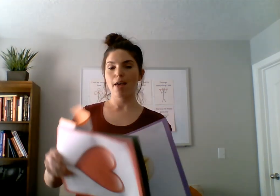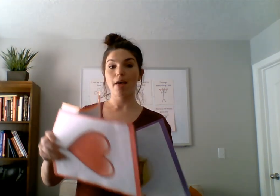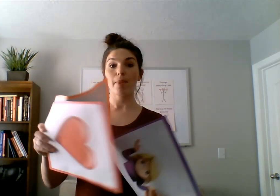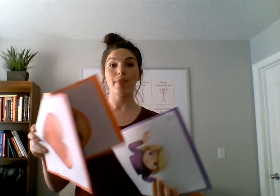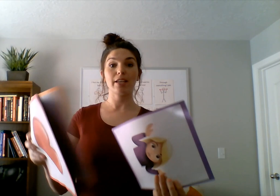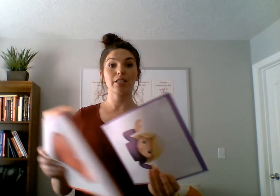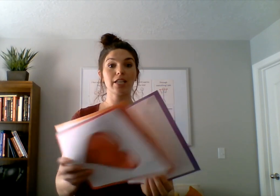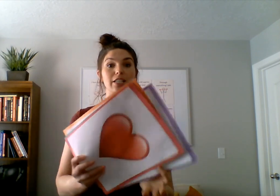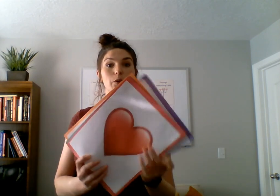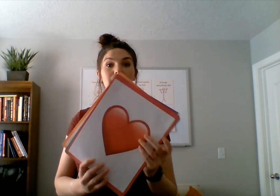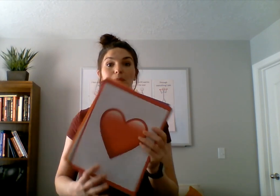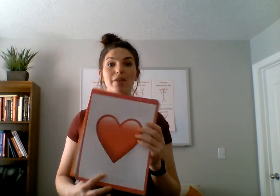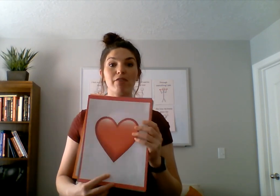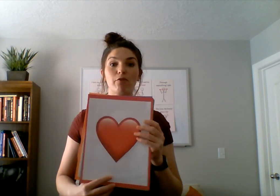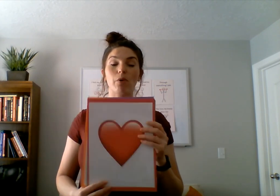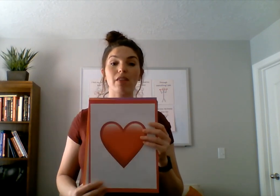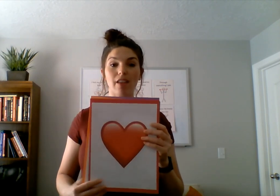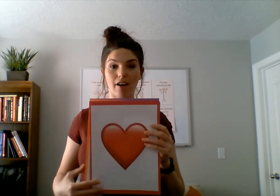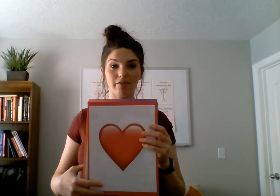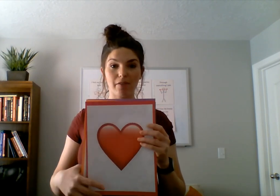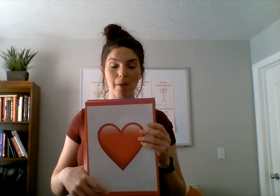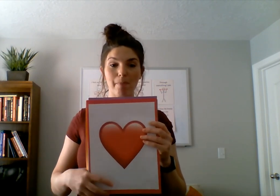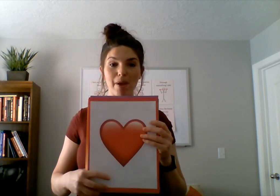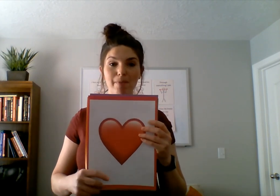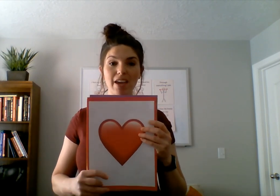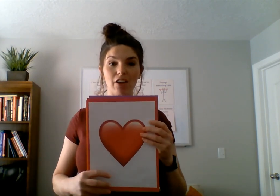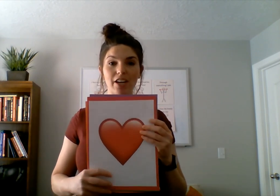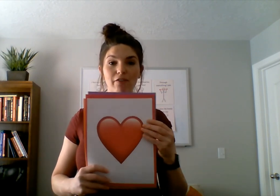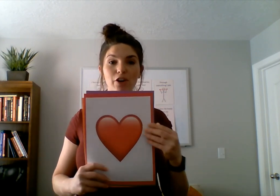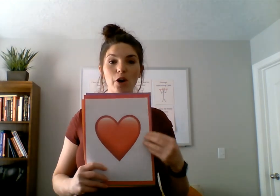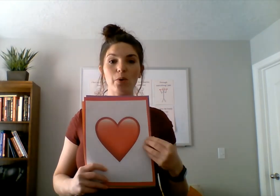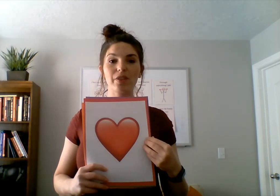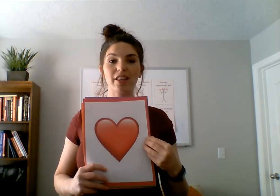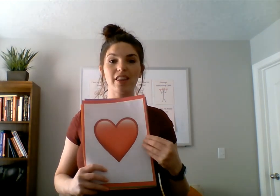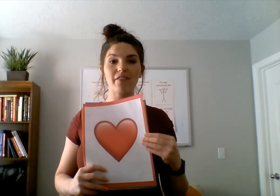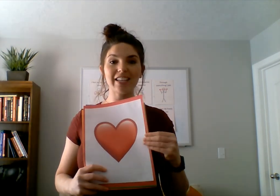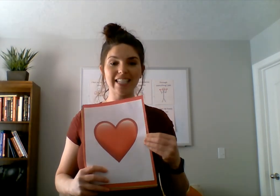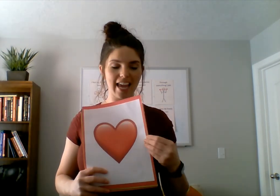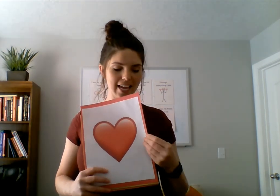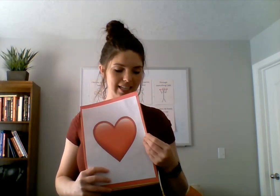This is going to be for love. Maybe I'll never know the love it takes.